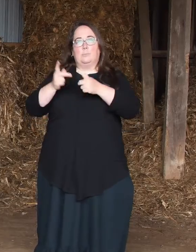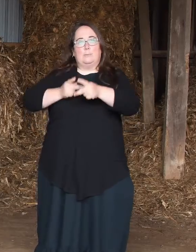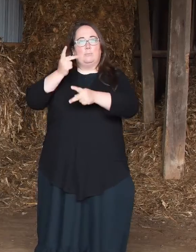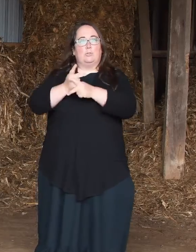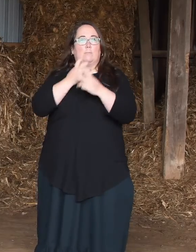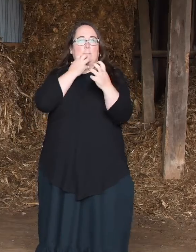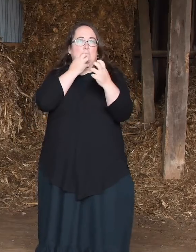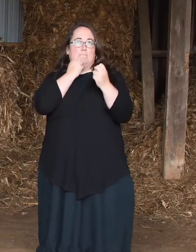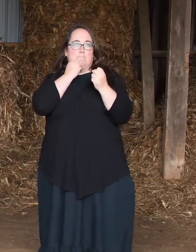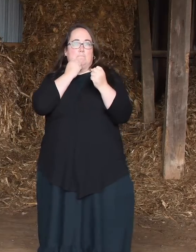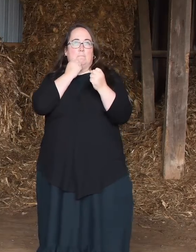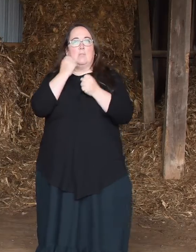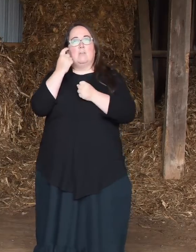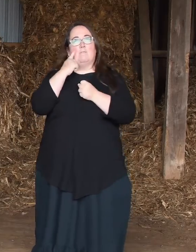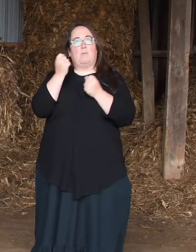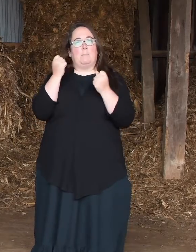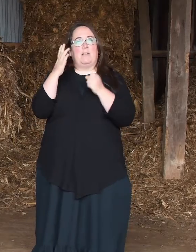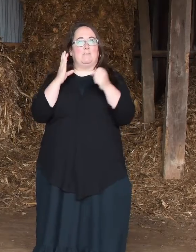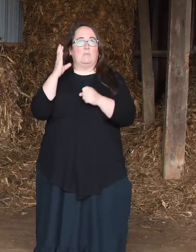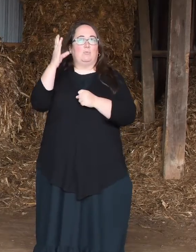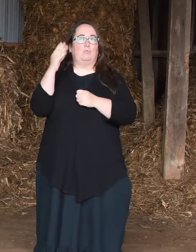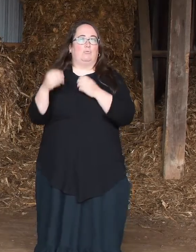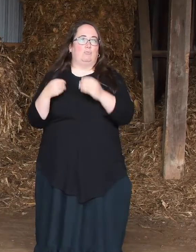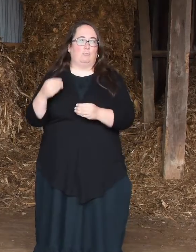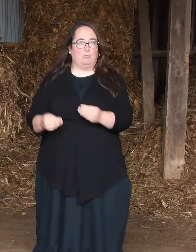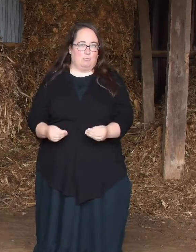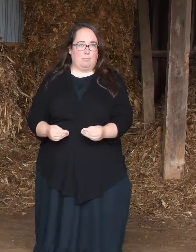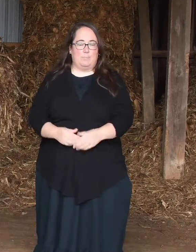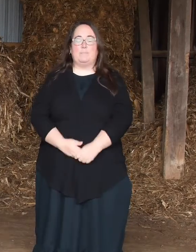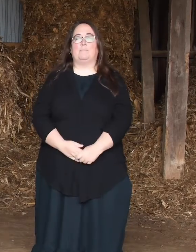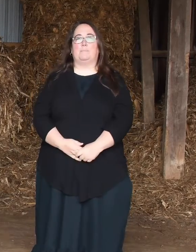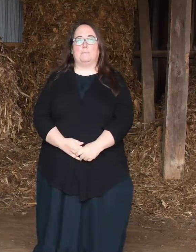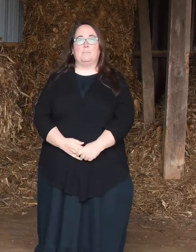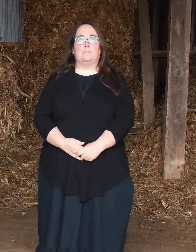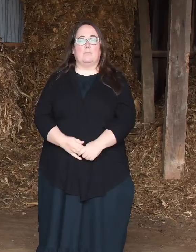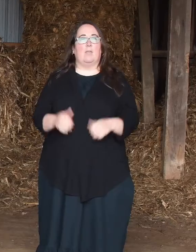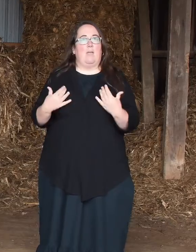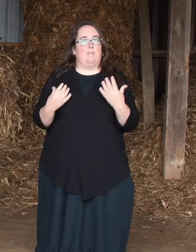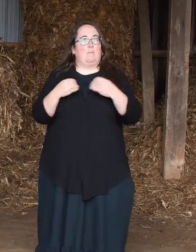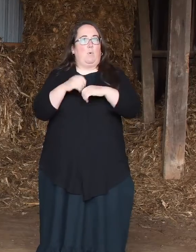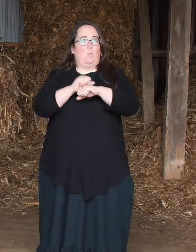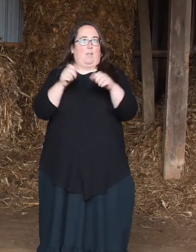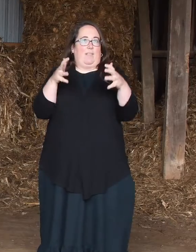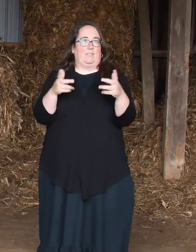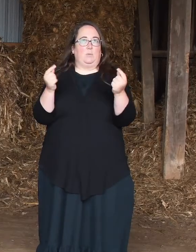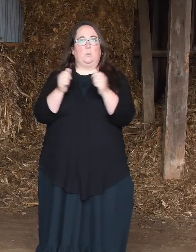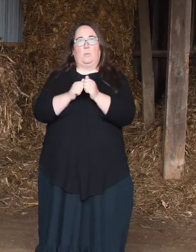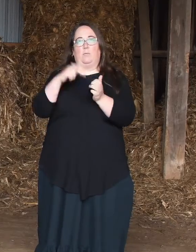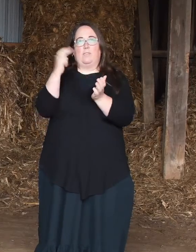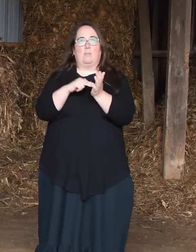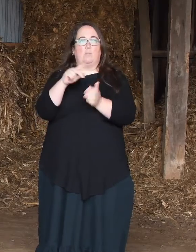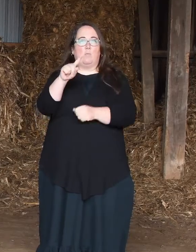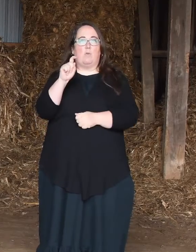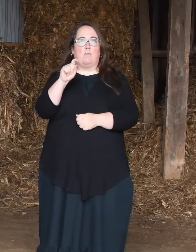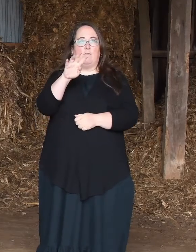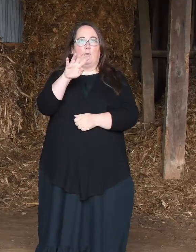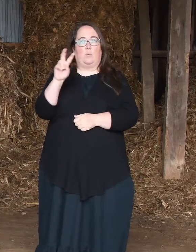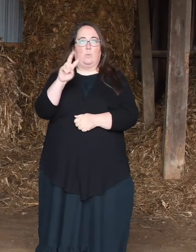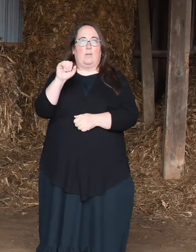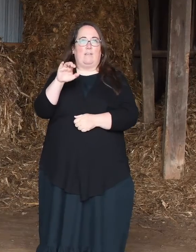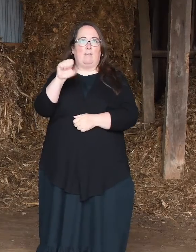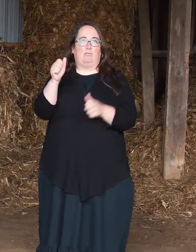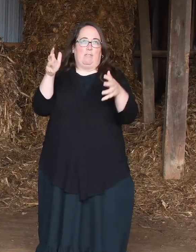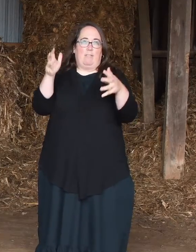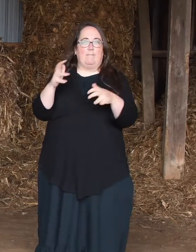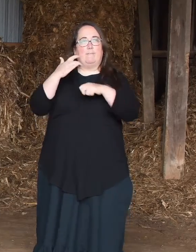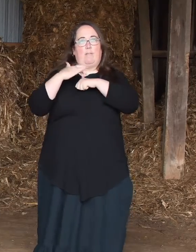preserved for generations to come. There is still more work to be done, with 3,142 acres